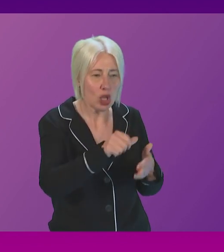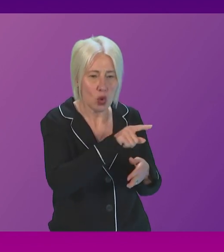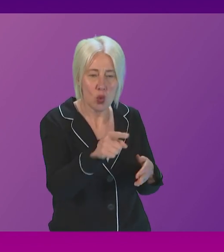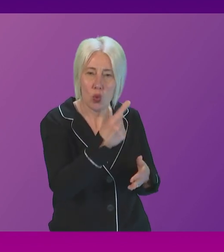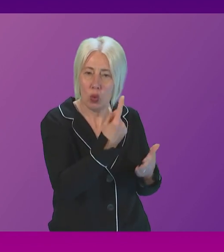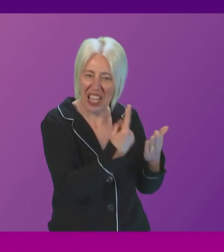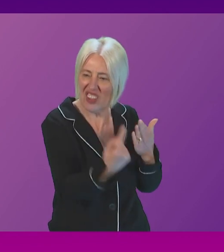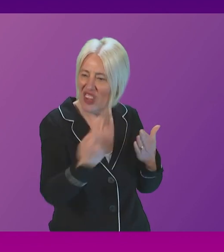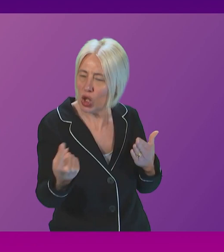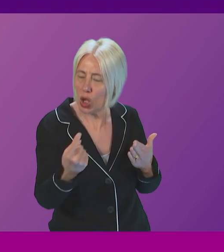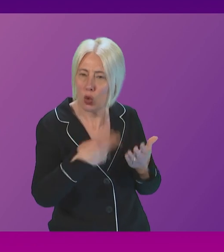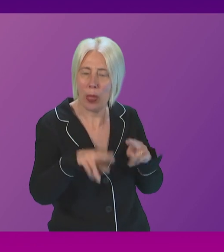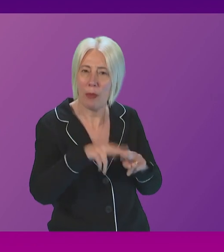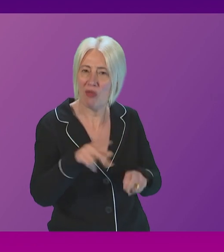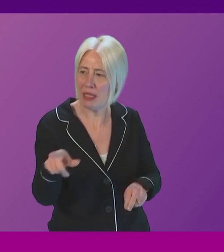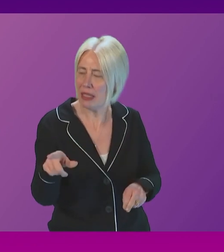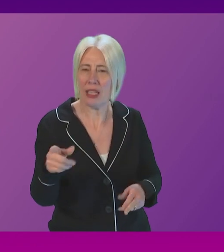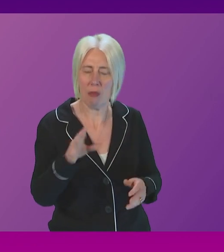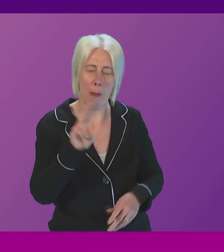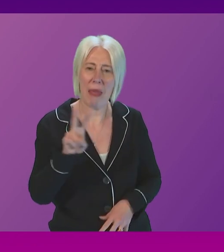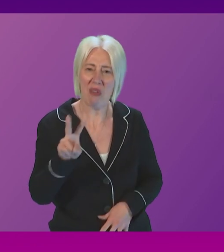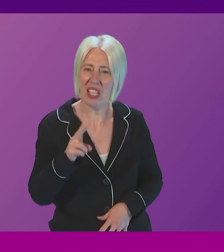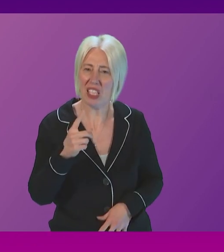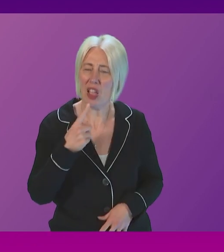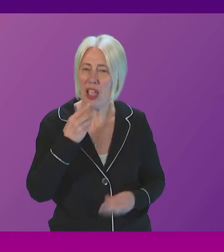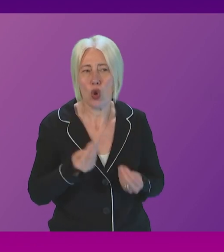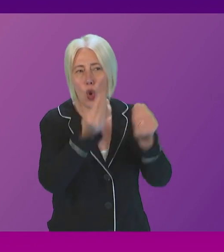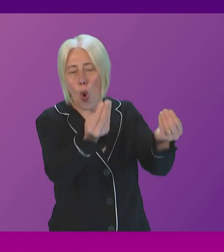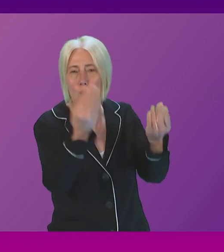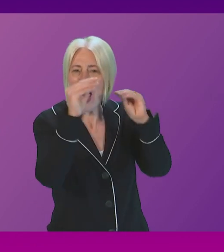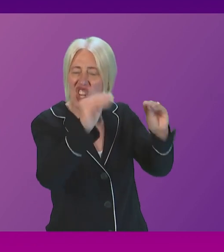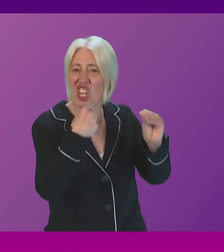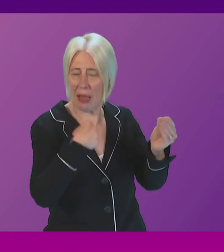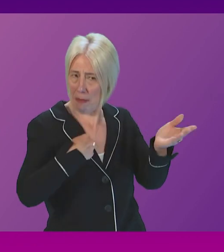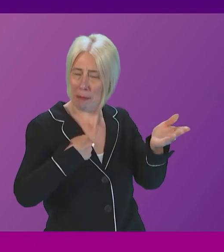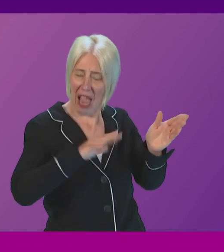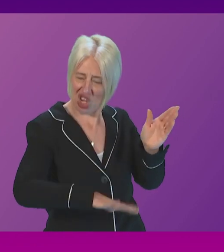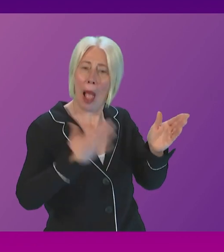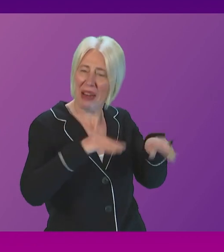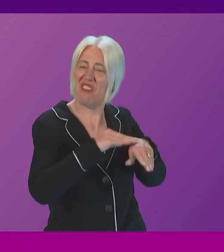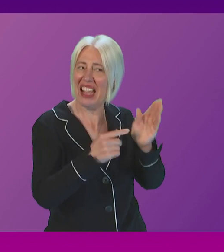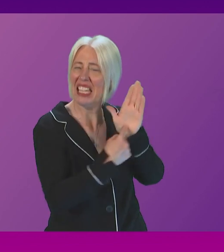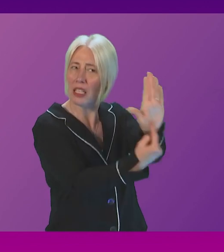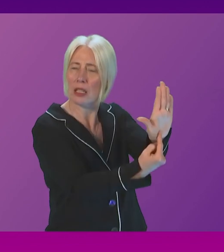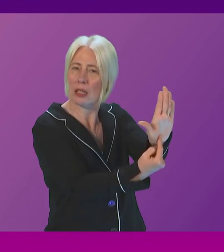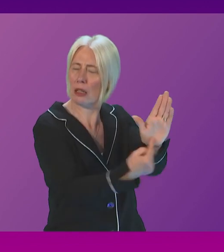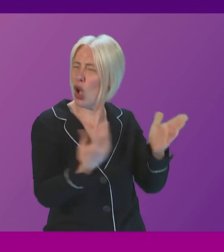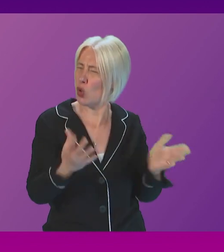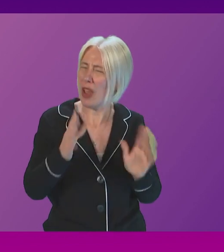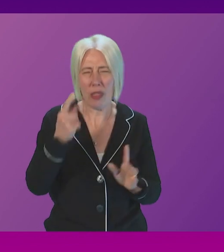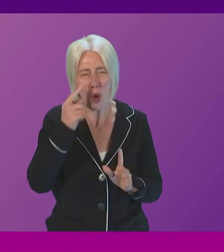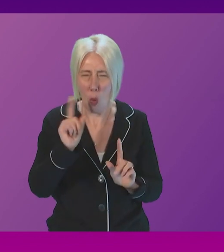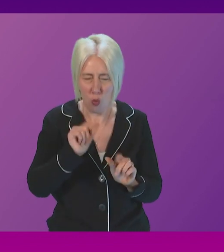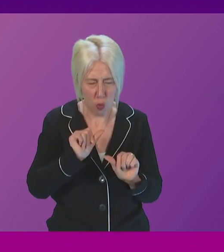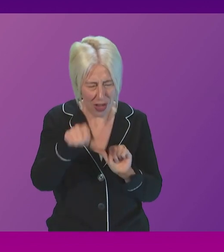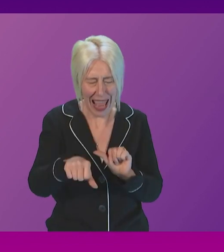parents so they could present them saying, my child, my you have been affected, et cetera? So I think the issue we need to resolve, what happens now?